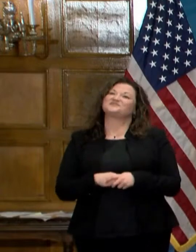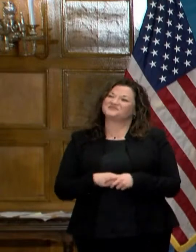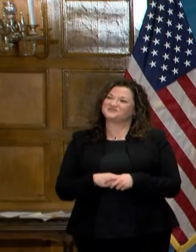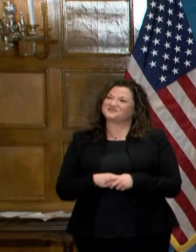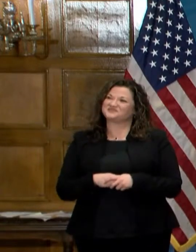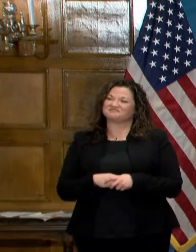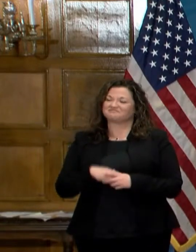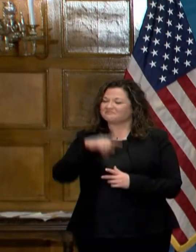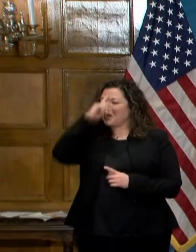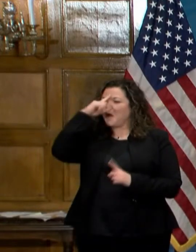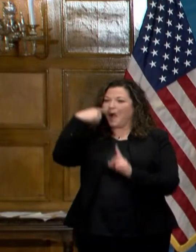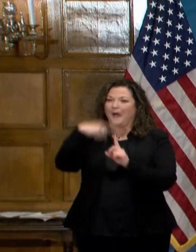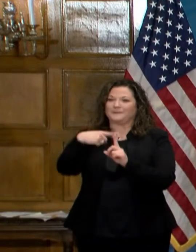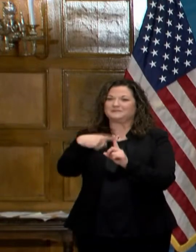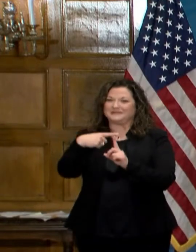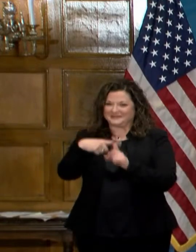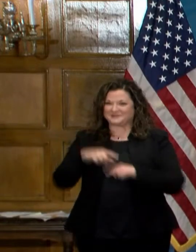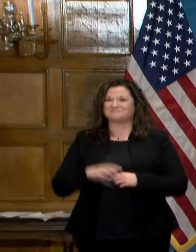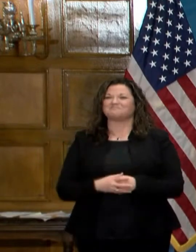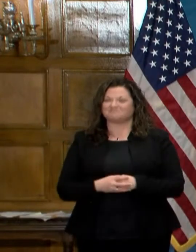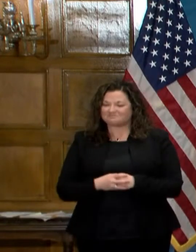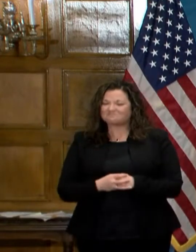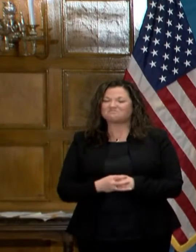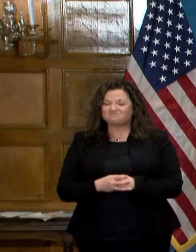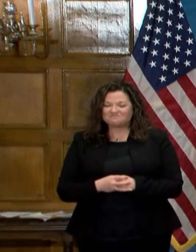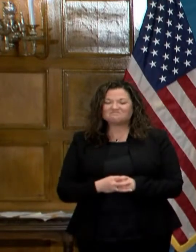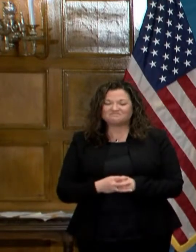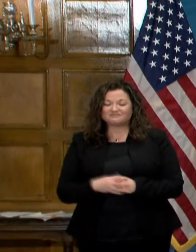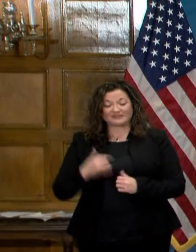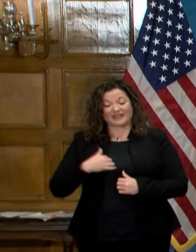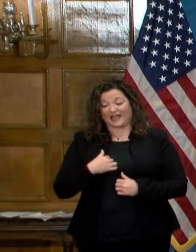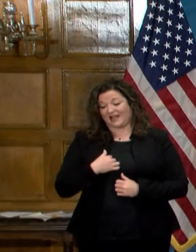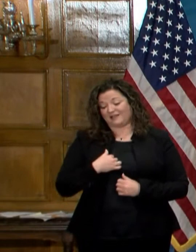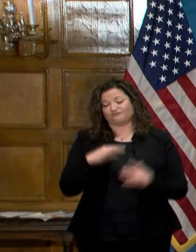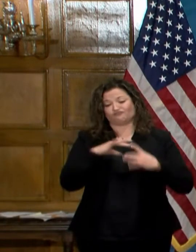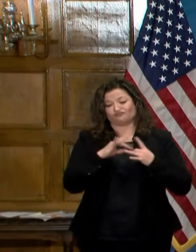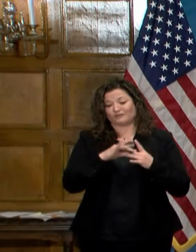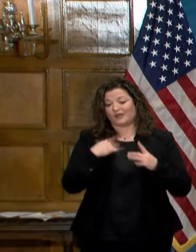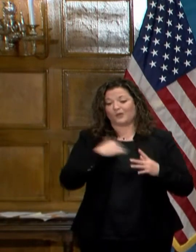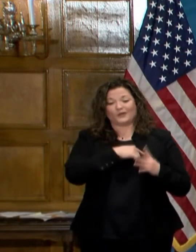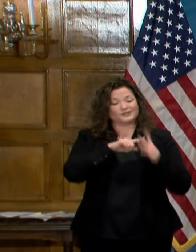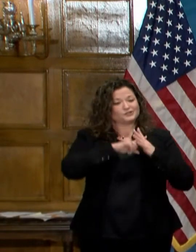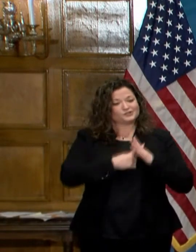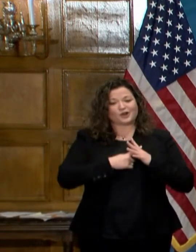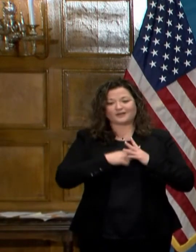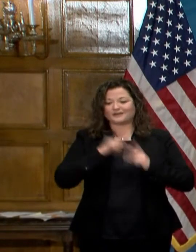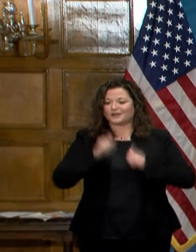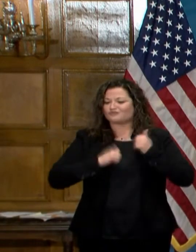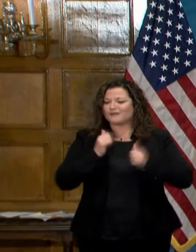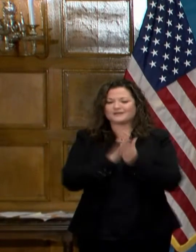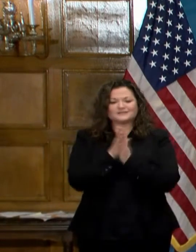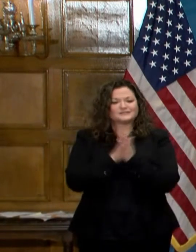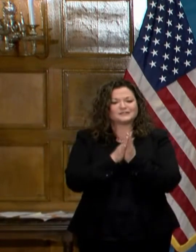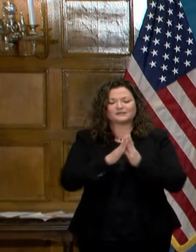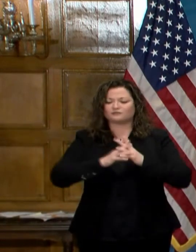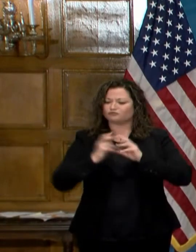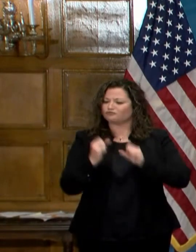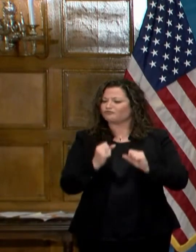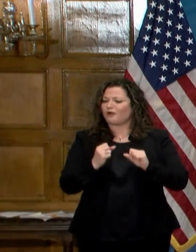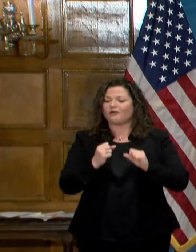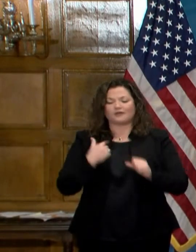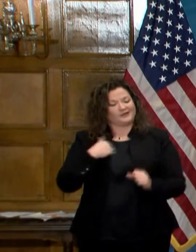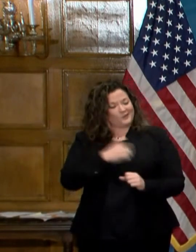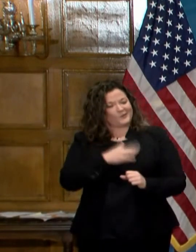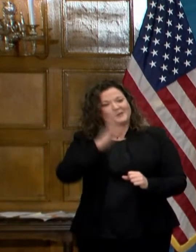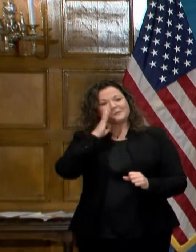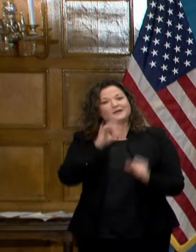Just optimism, and as I said, we started aggressively and strong, and we're going to continue that